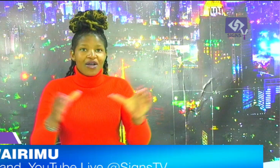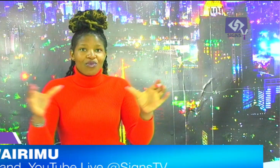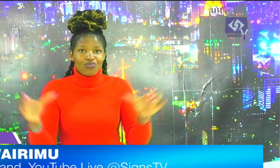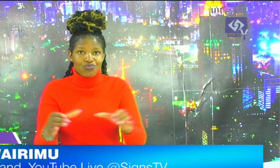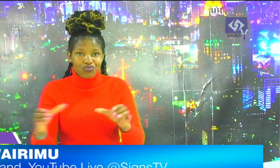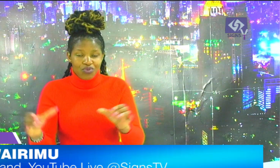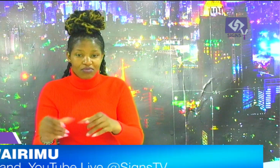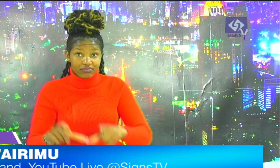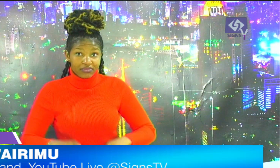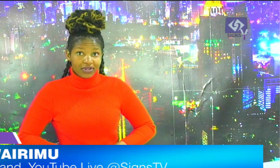And finally,